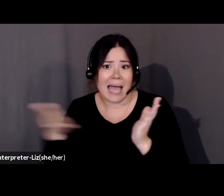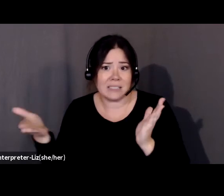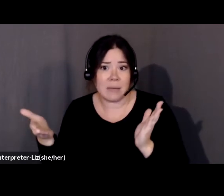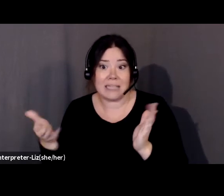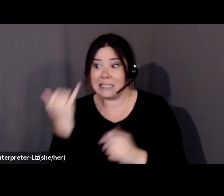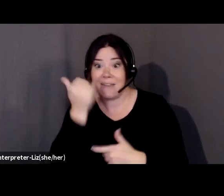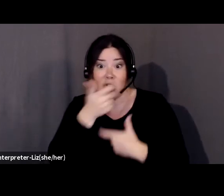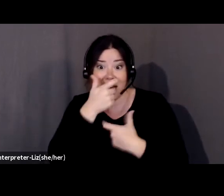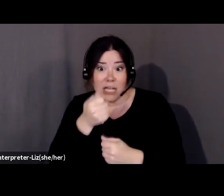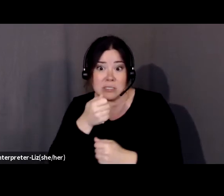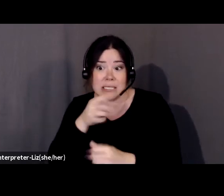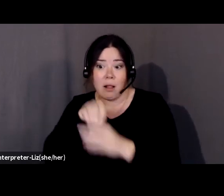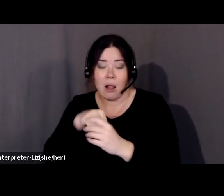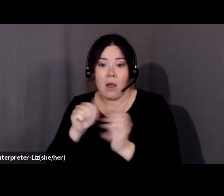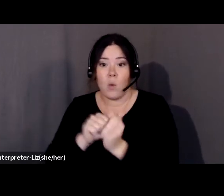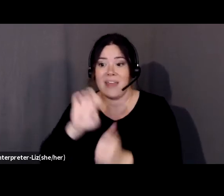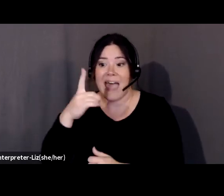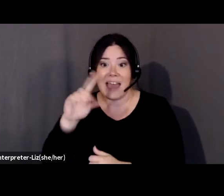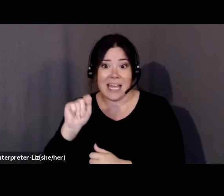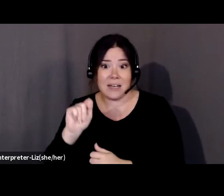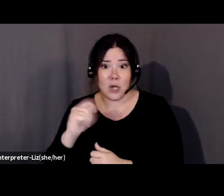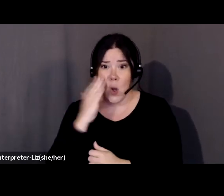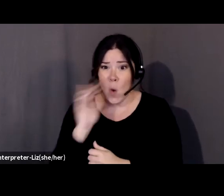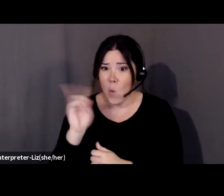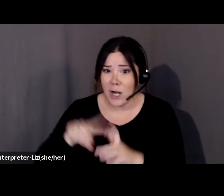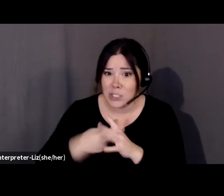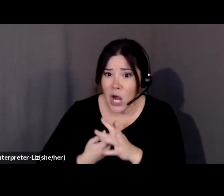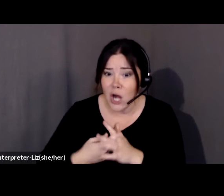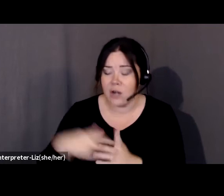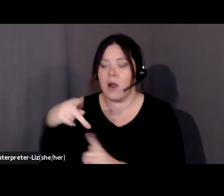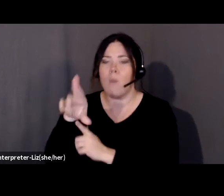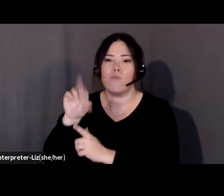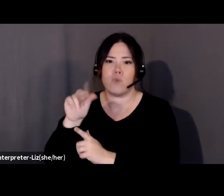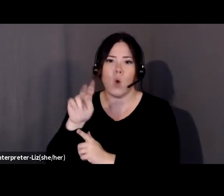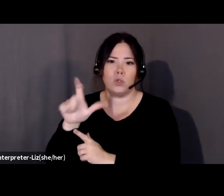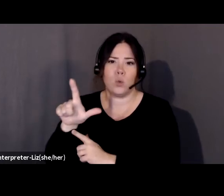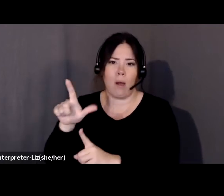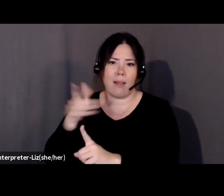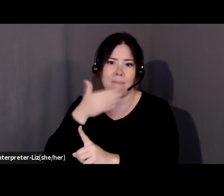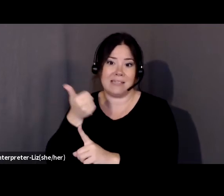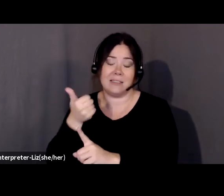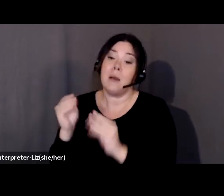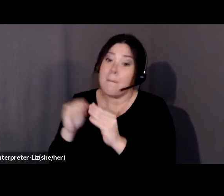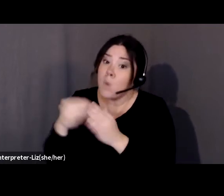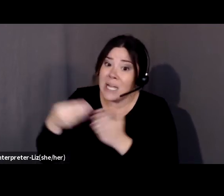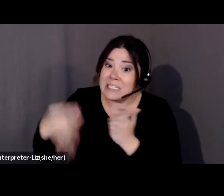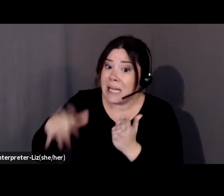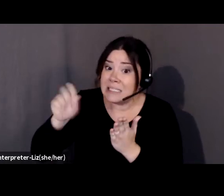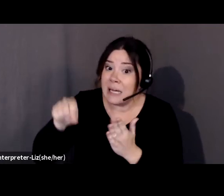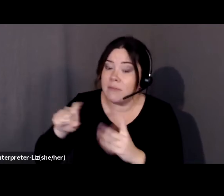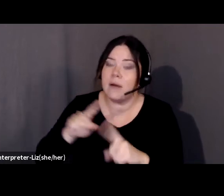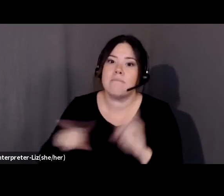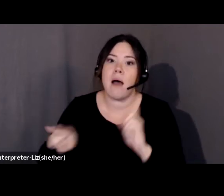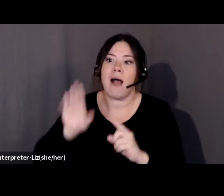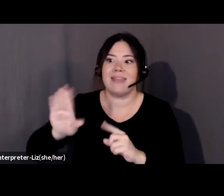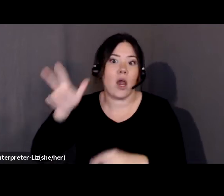into editing and want to start somewhere, I would honestly suggest Pro Tools. It is more expensive, but the level of audio